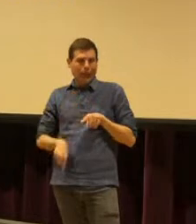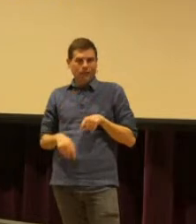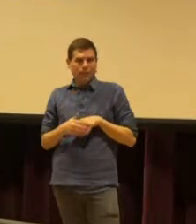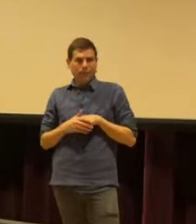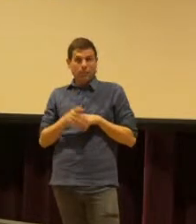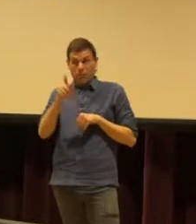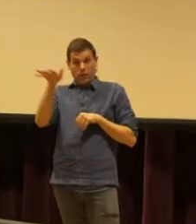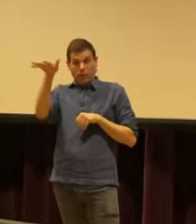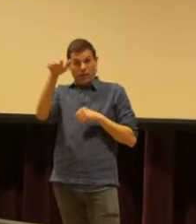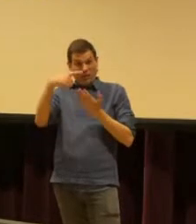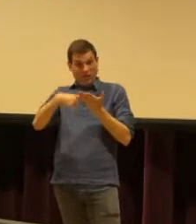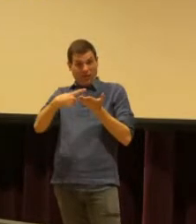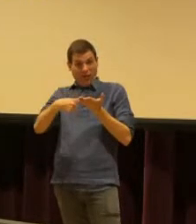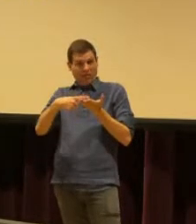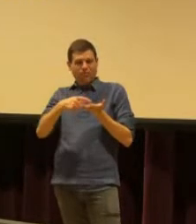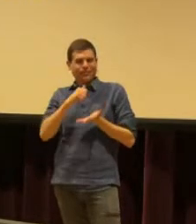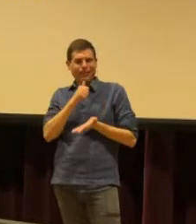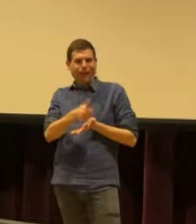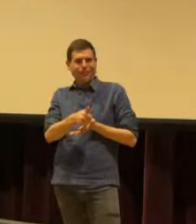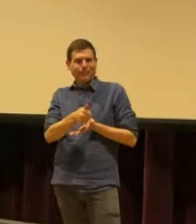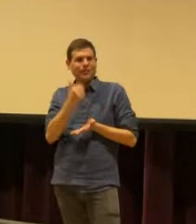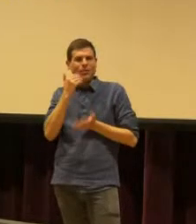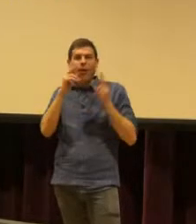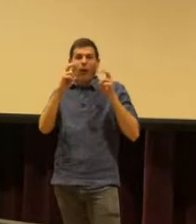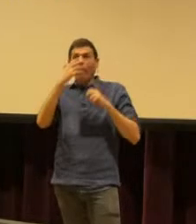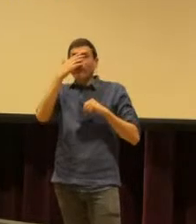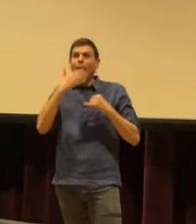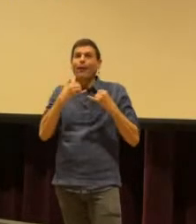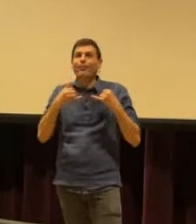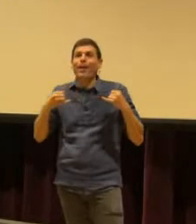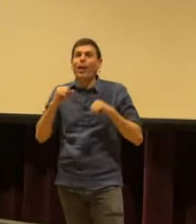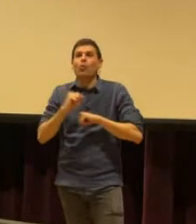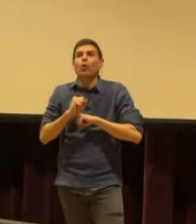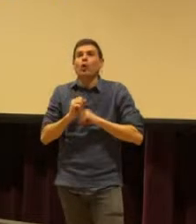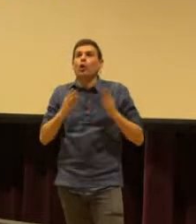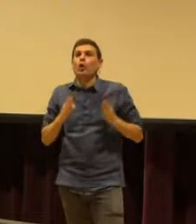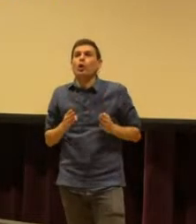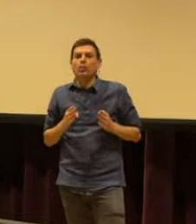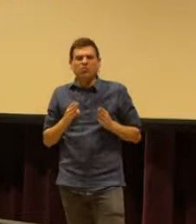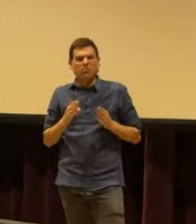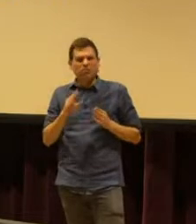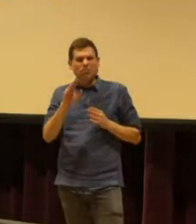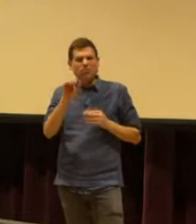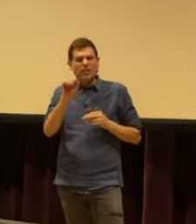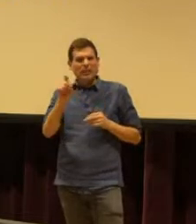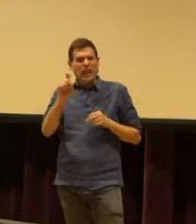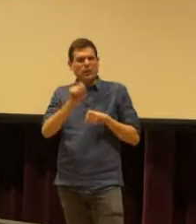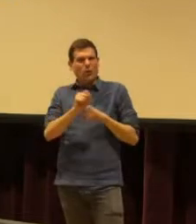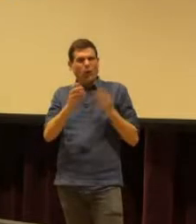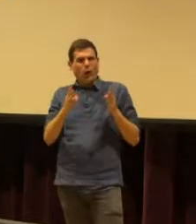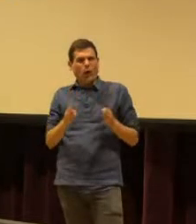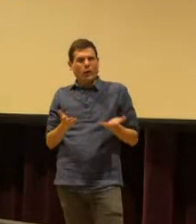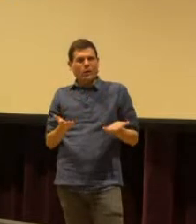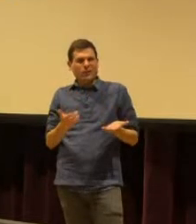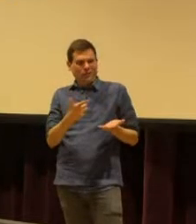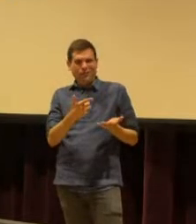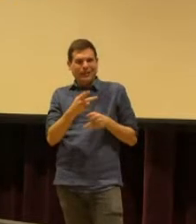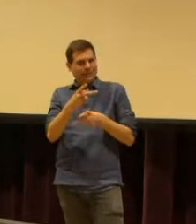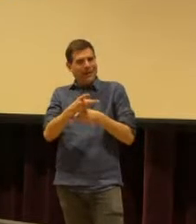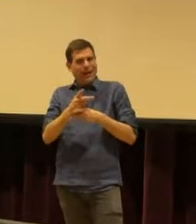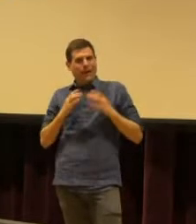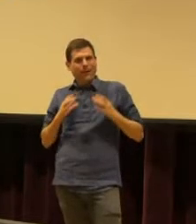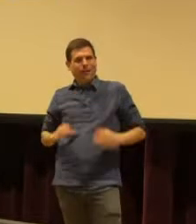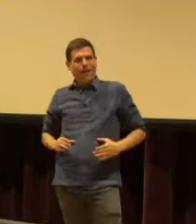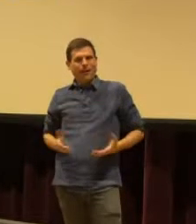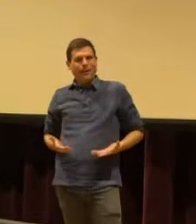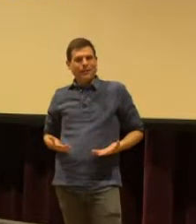whole, frontline healthcare worker fields. Like, sex workers were out there making sure that their clients were happy